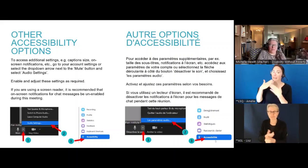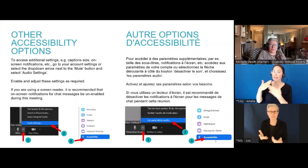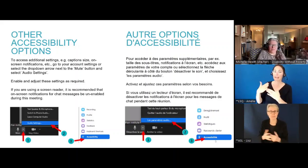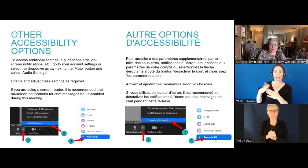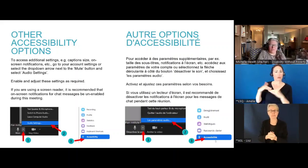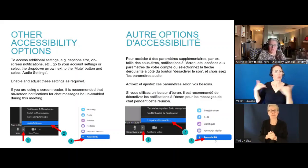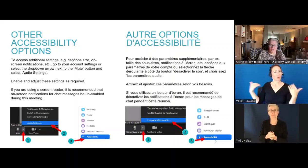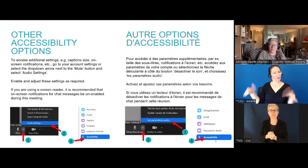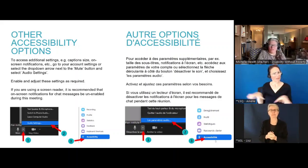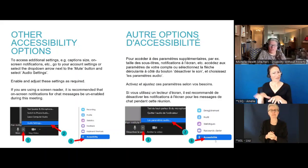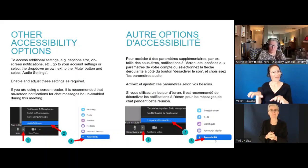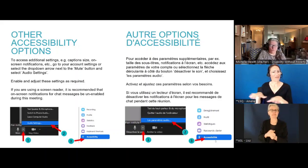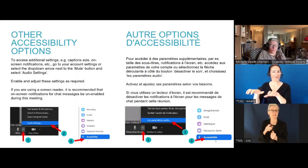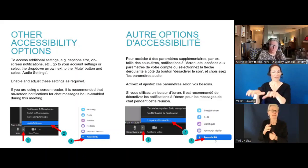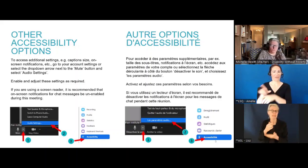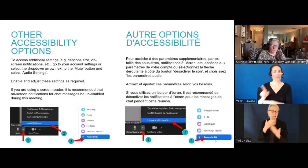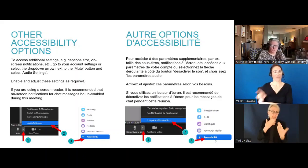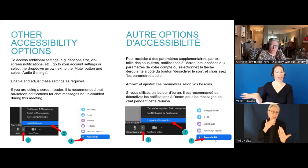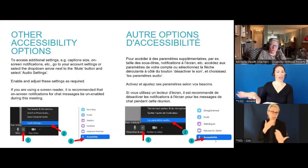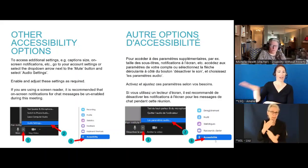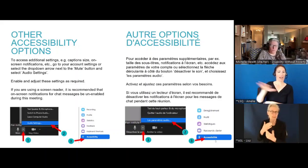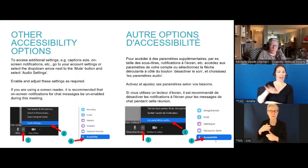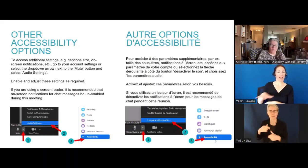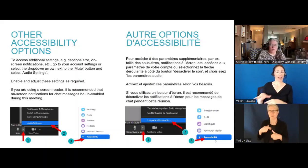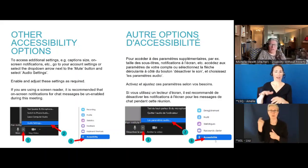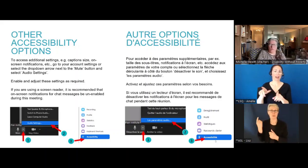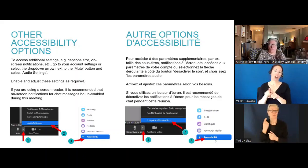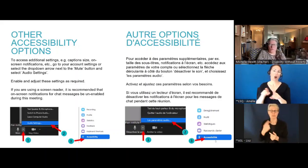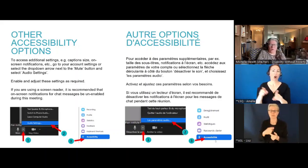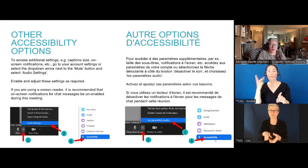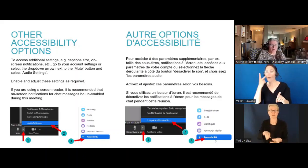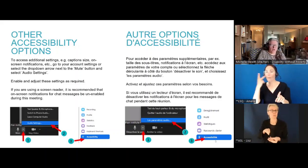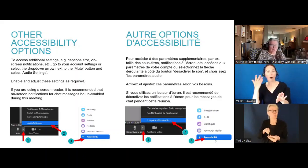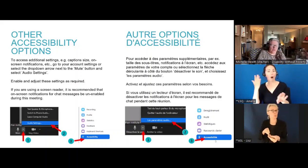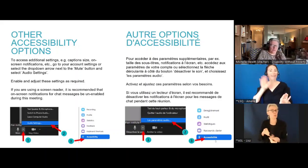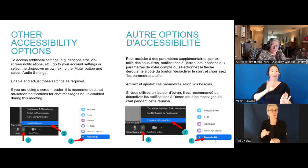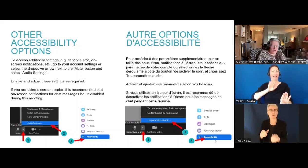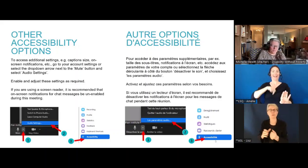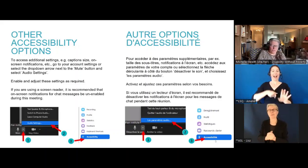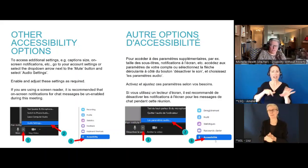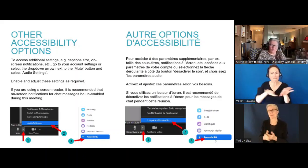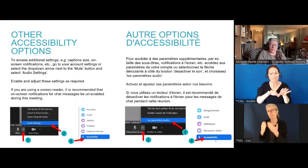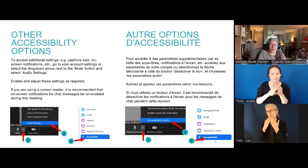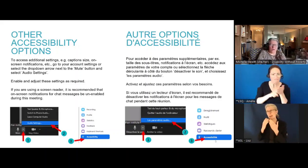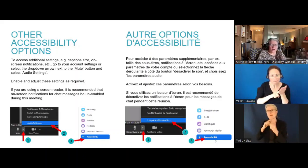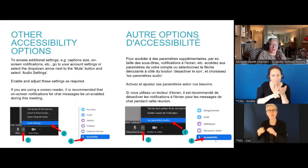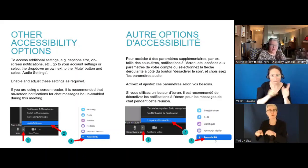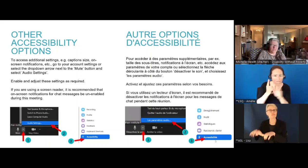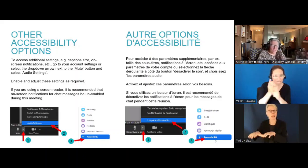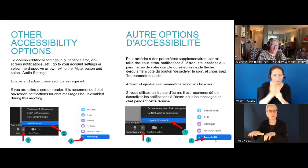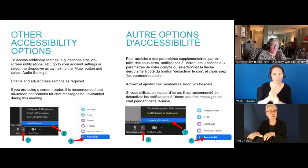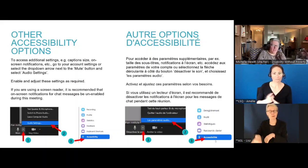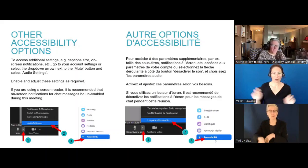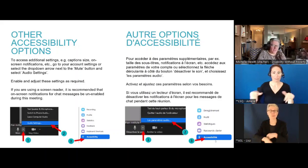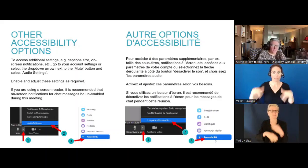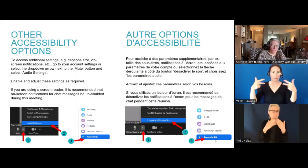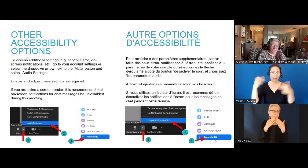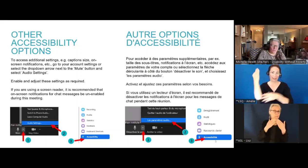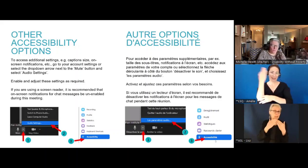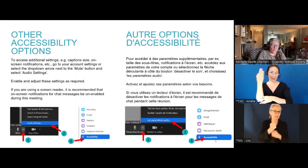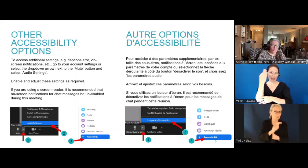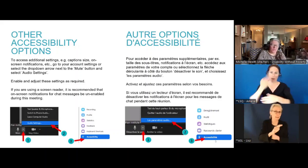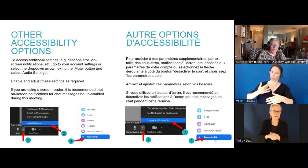behind the scenes that make sure this one runs so smoothly, to our captioners, our ASL and